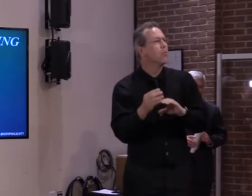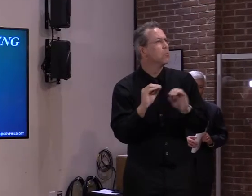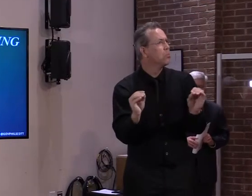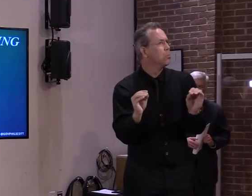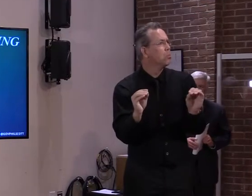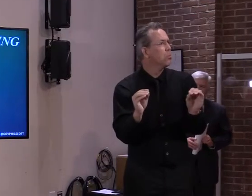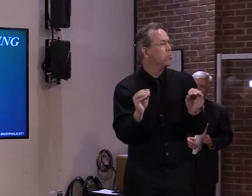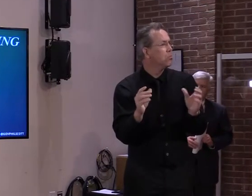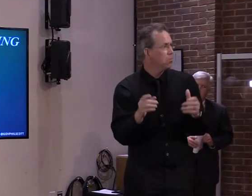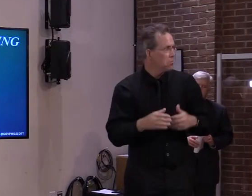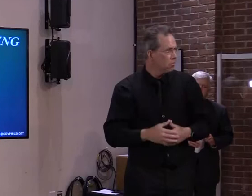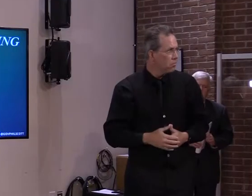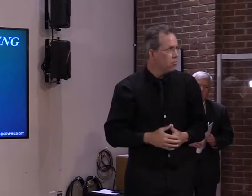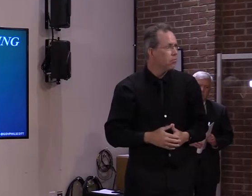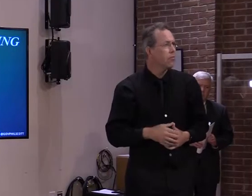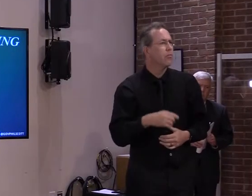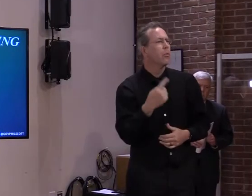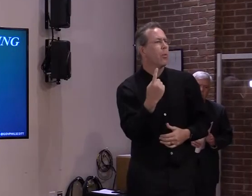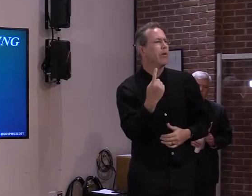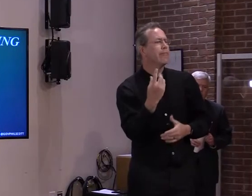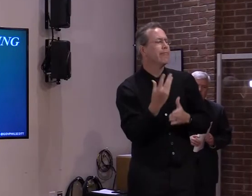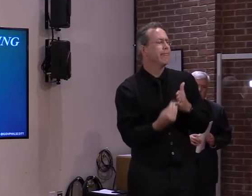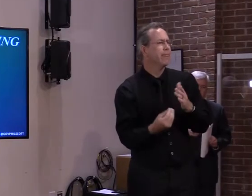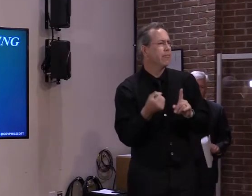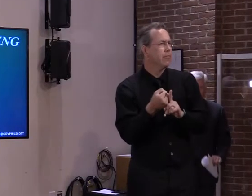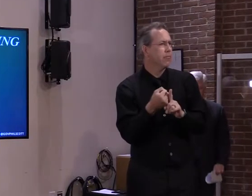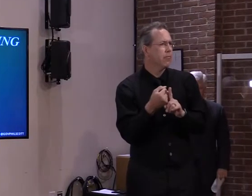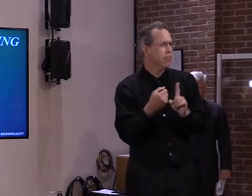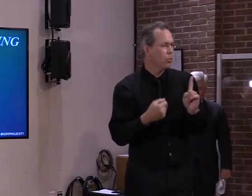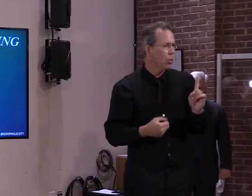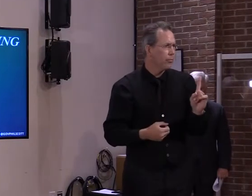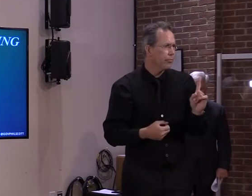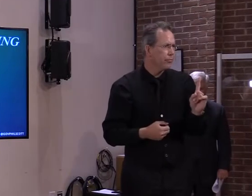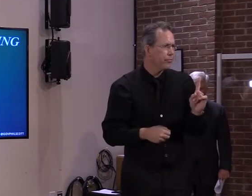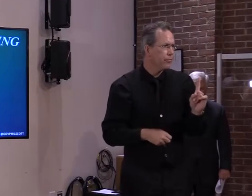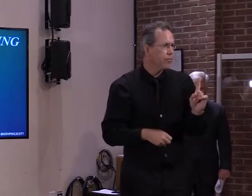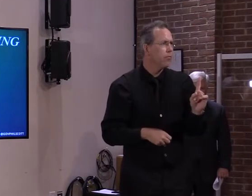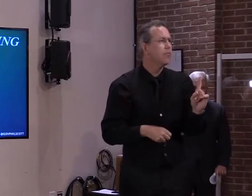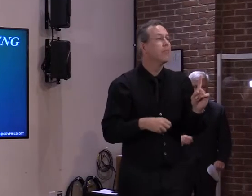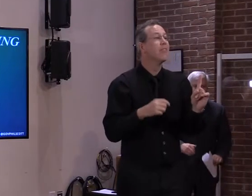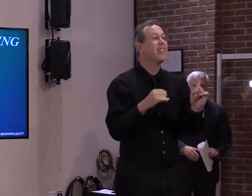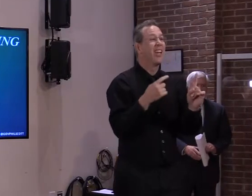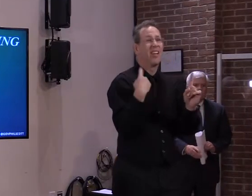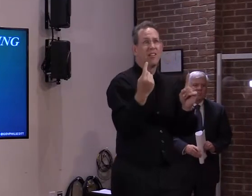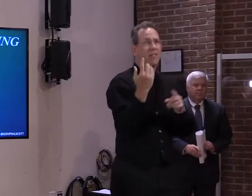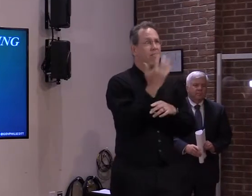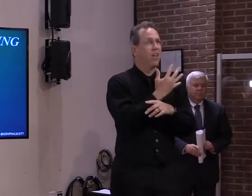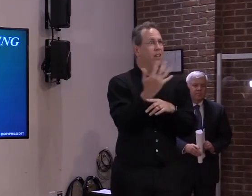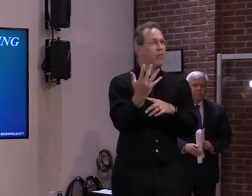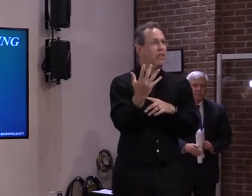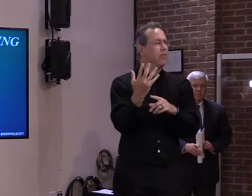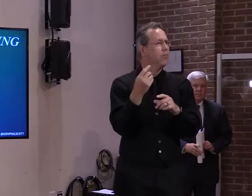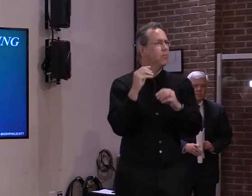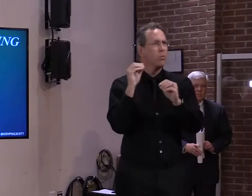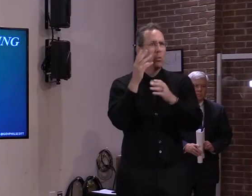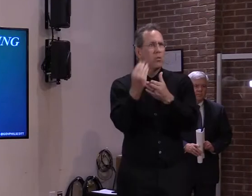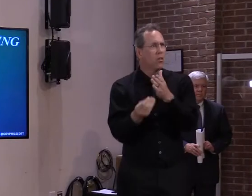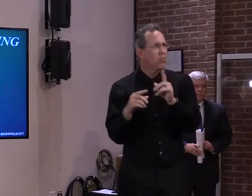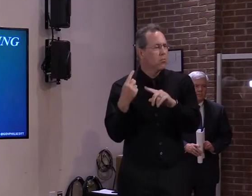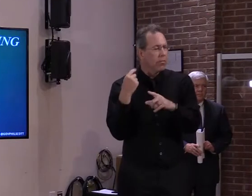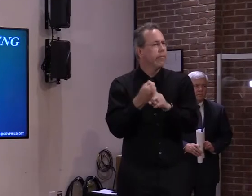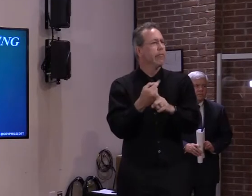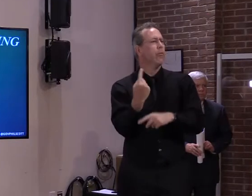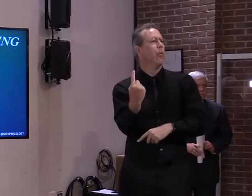one death due to COVID in the last 5 weeks, which is remarkable. This has all happened as things get back to